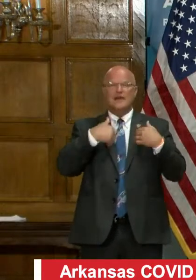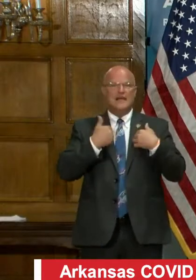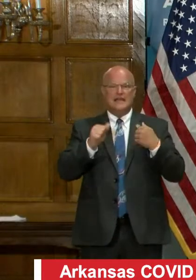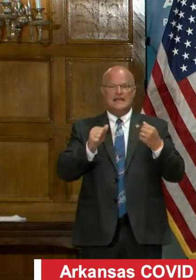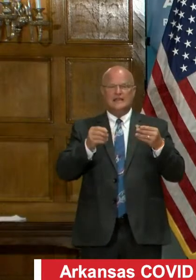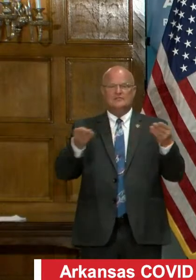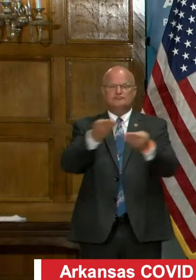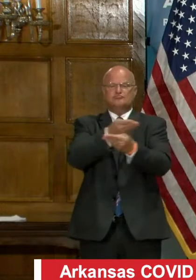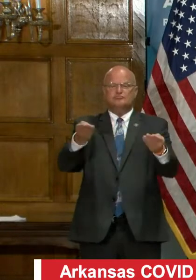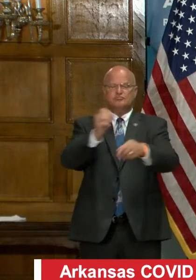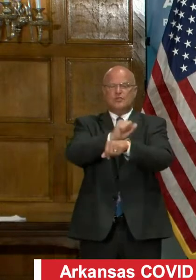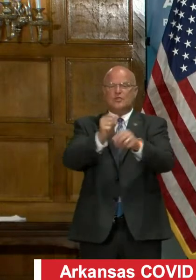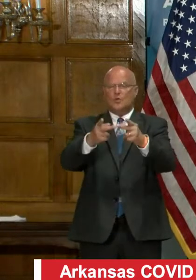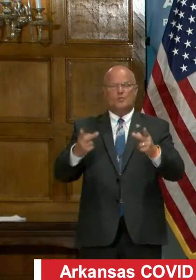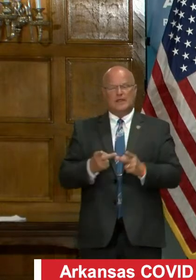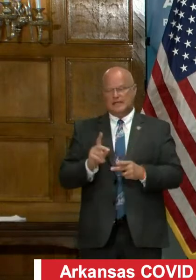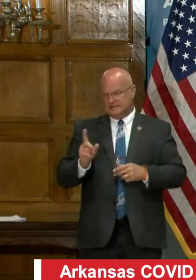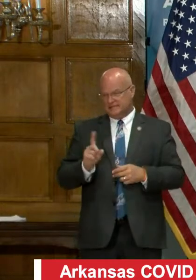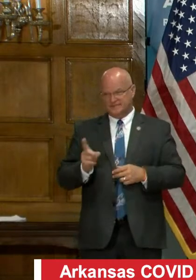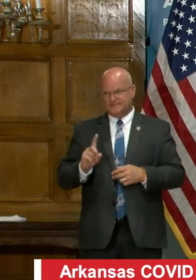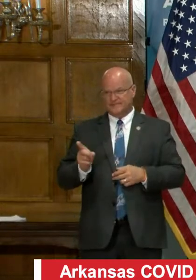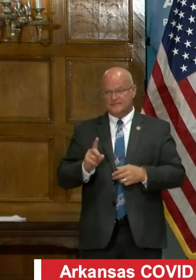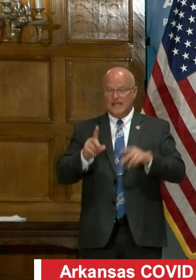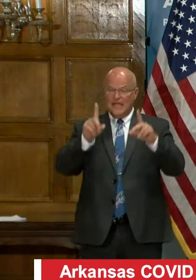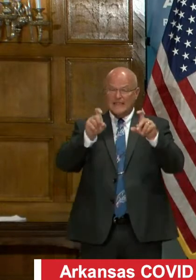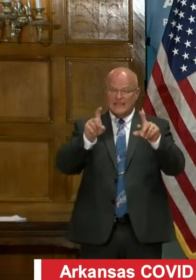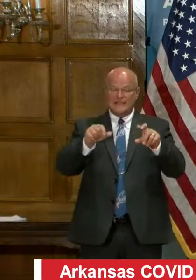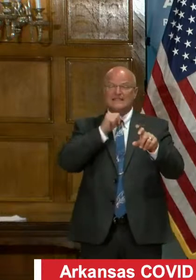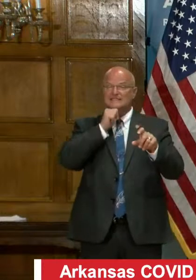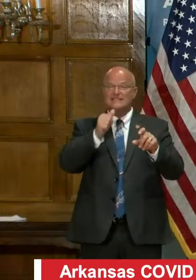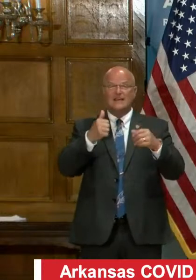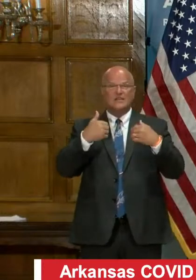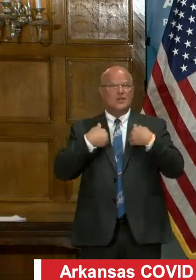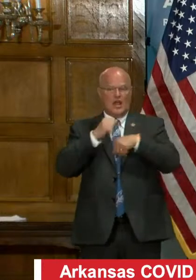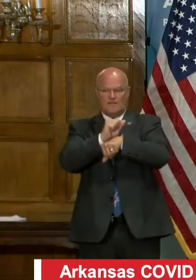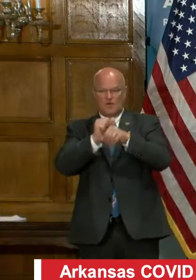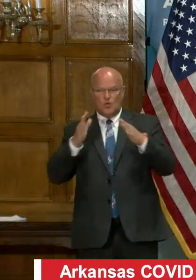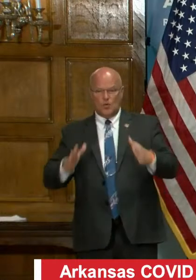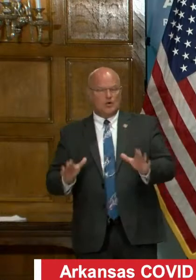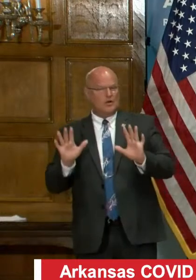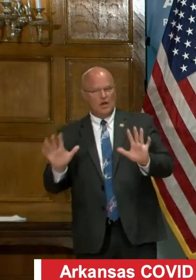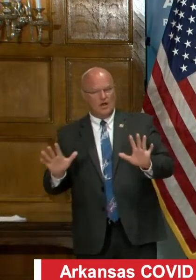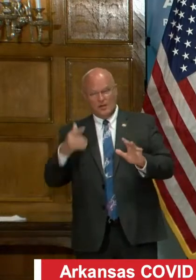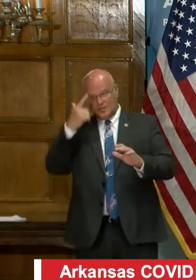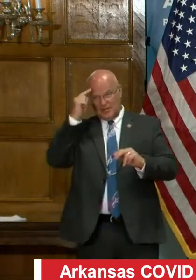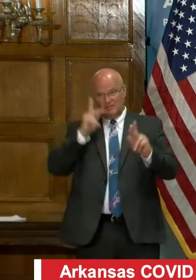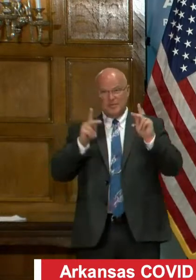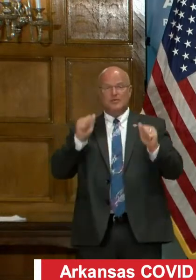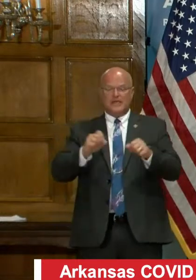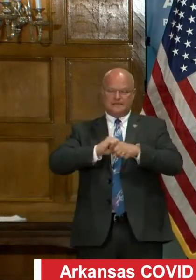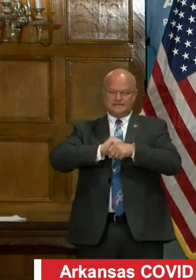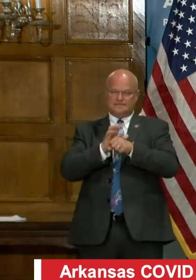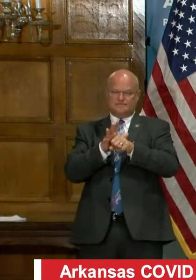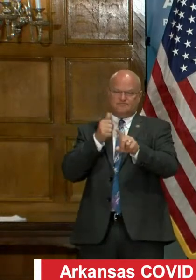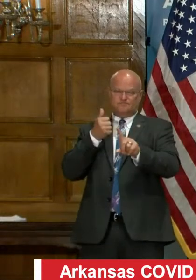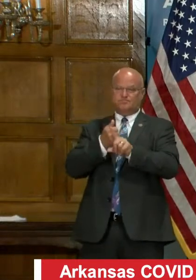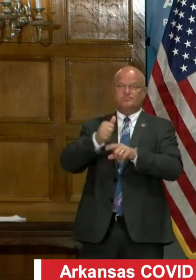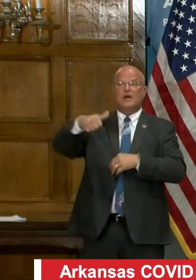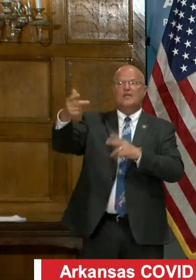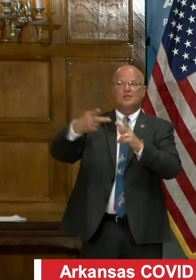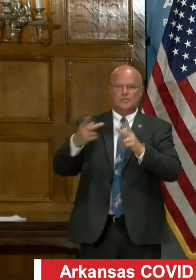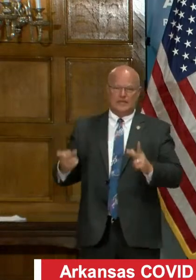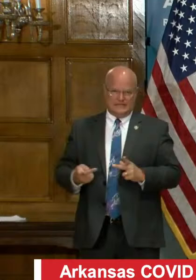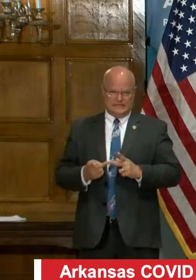any transmission in the workplace. And the test is not whether you never have a worker, because people can get COVID-19